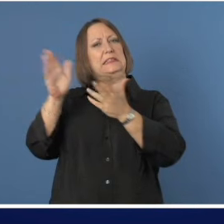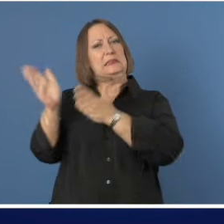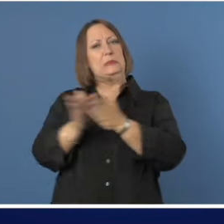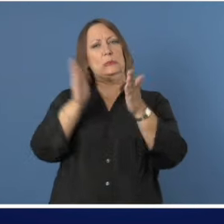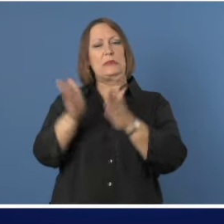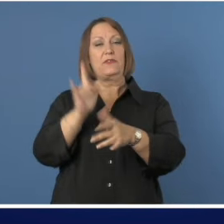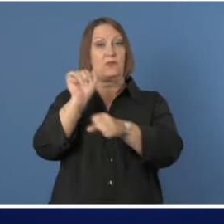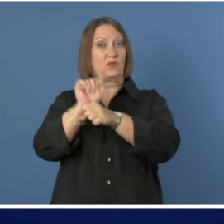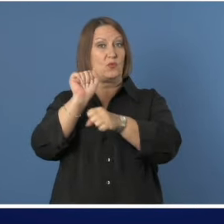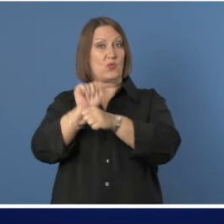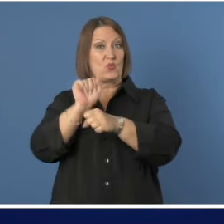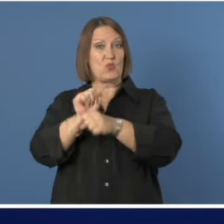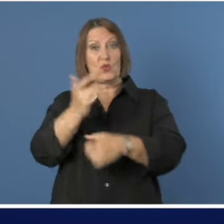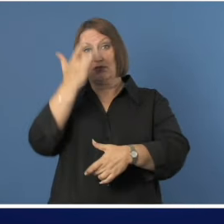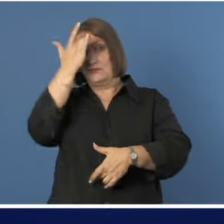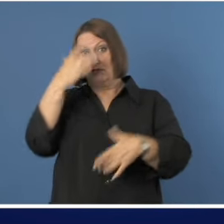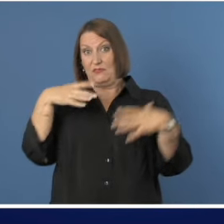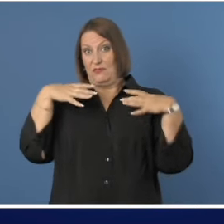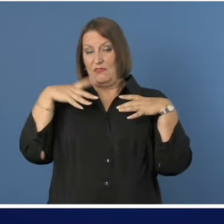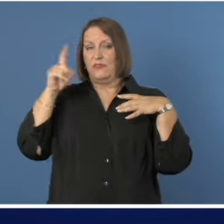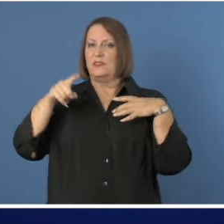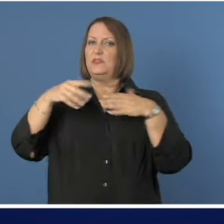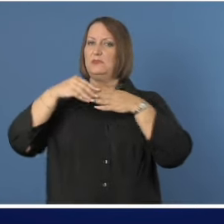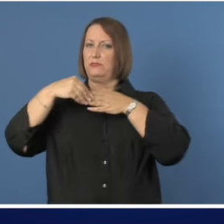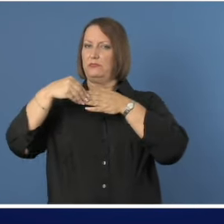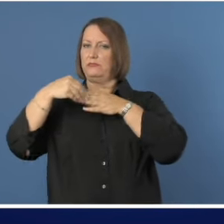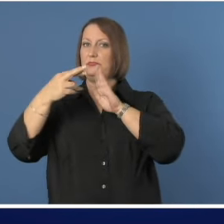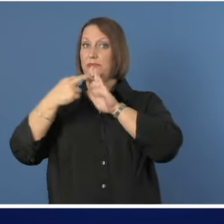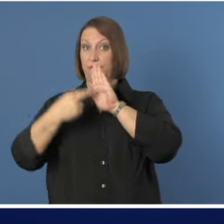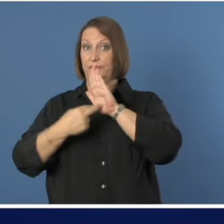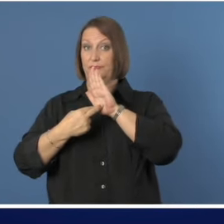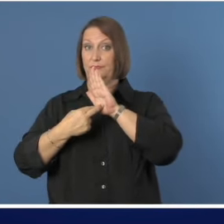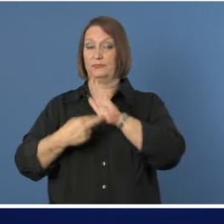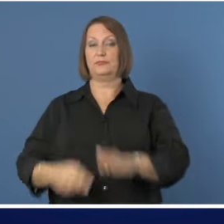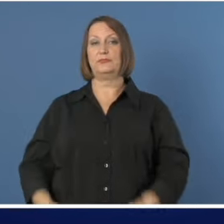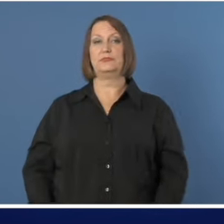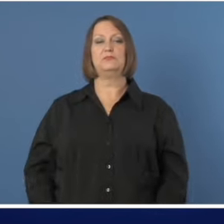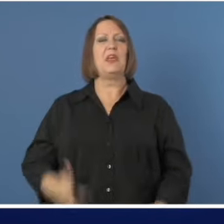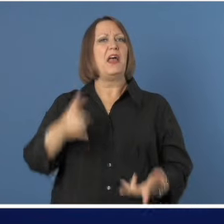Planning for liberal work-leave policies.